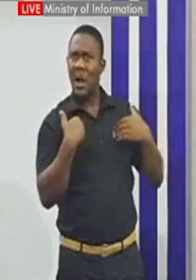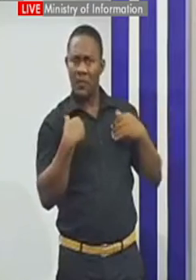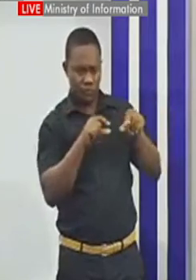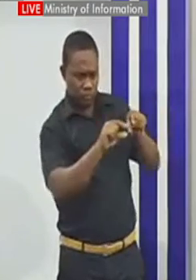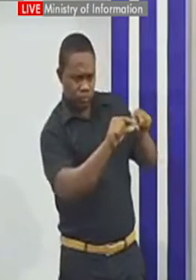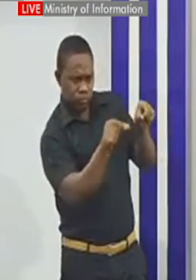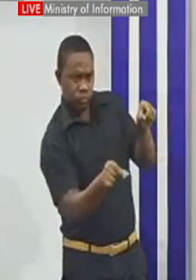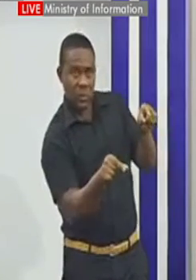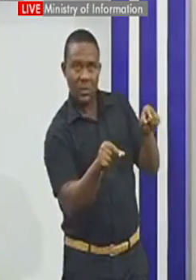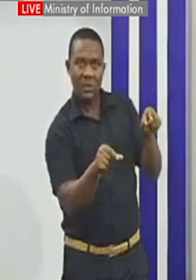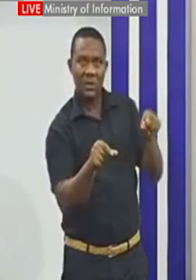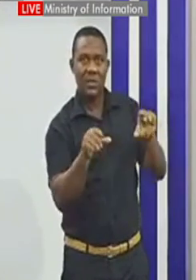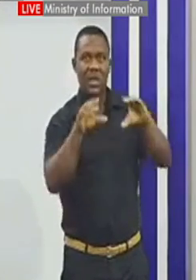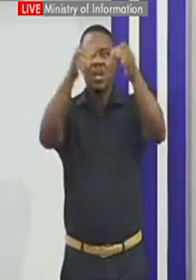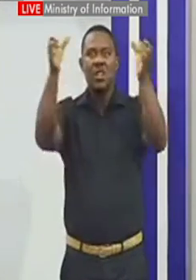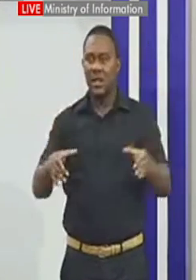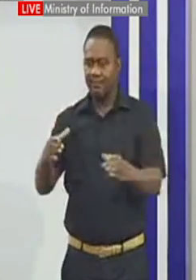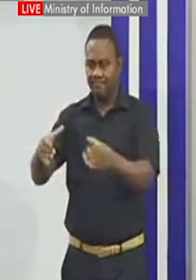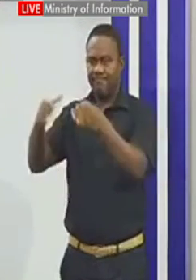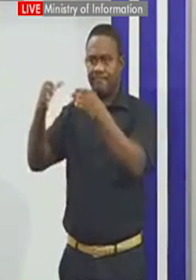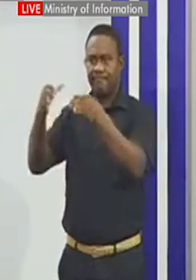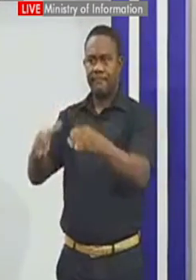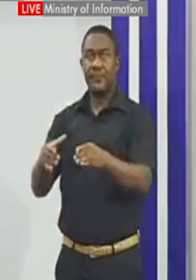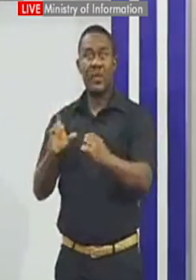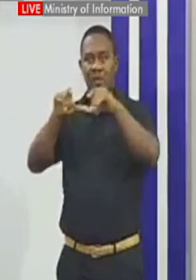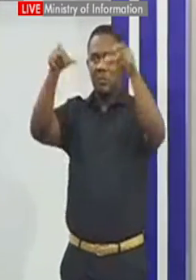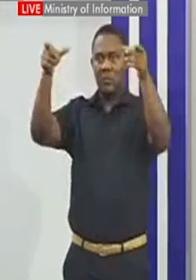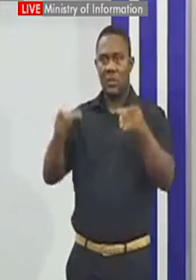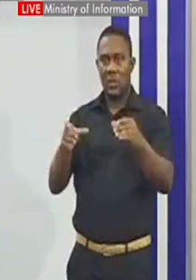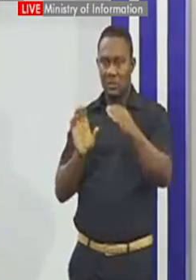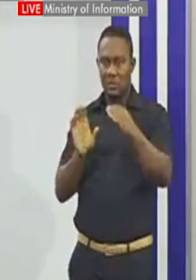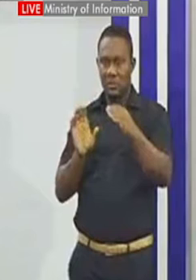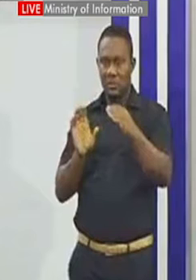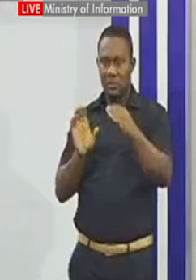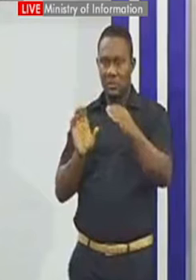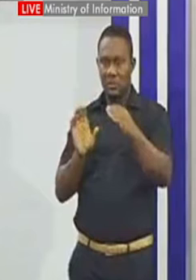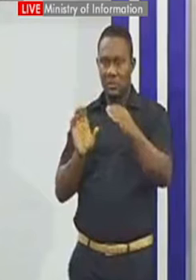So when you are entering somebody's house, there is some facility for you to wash your